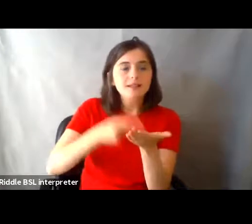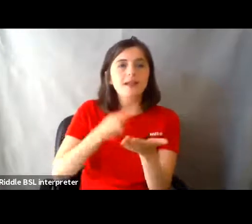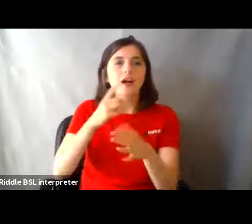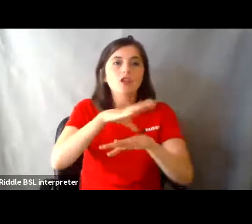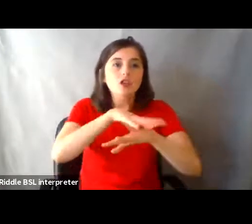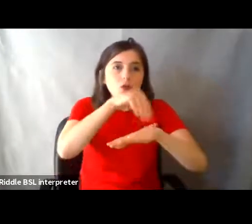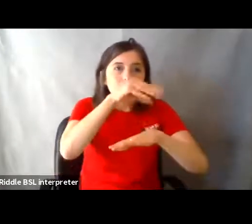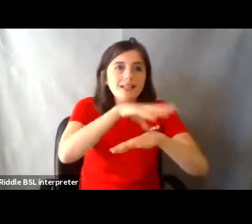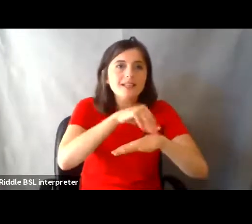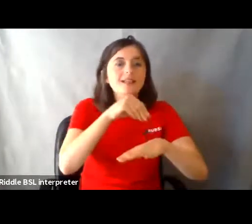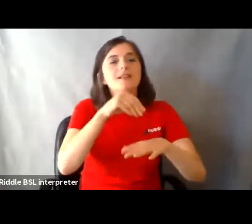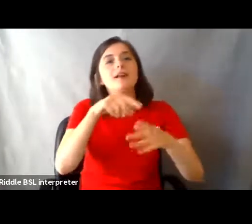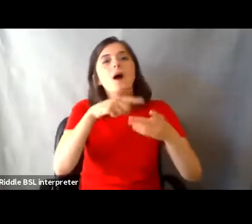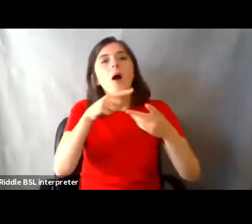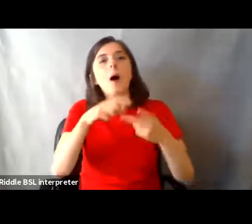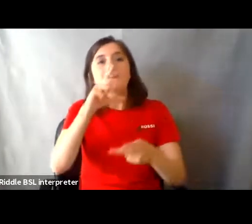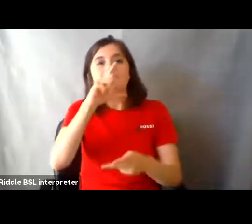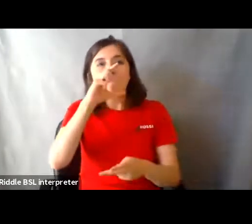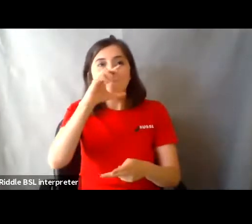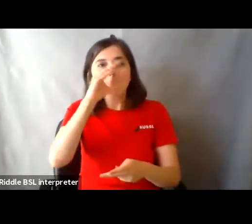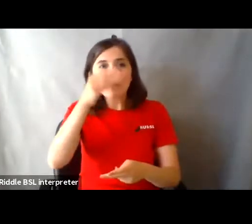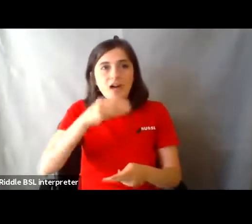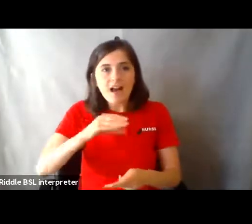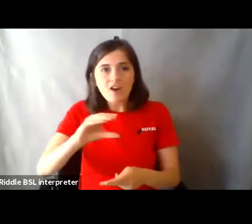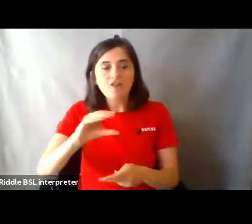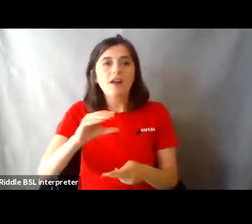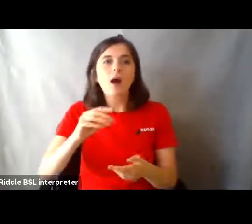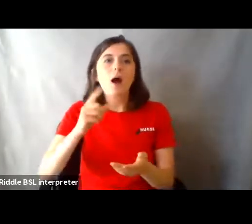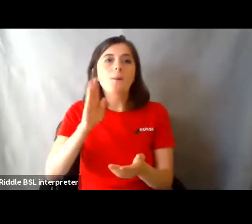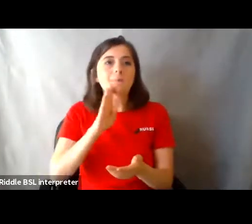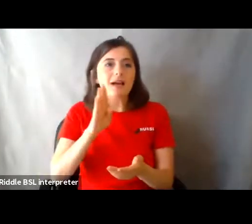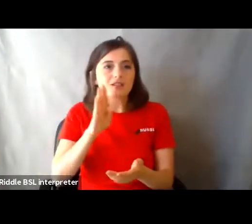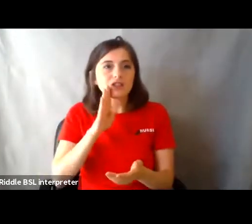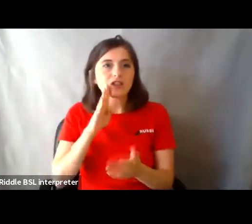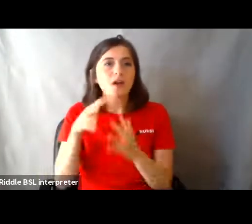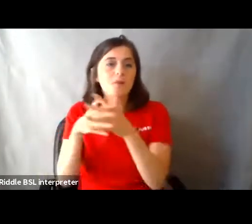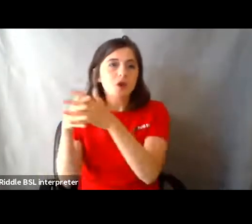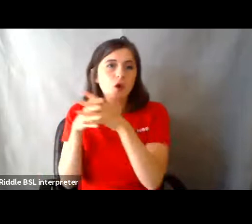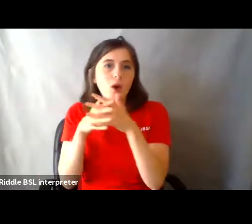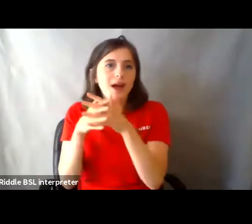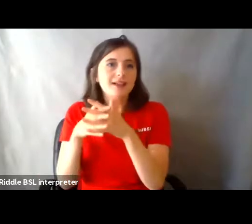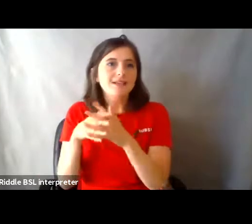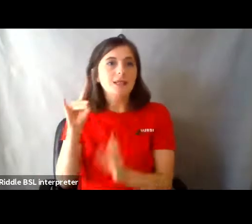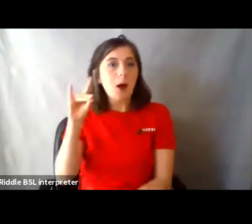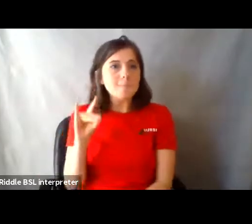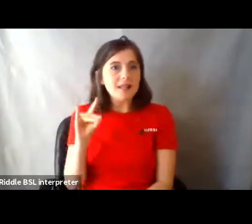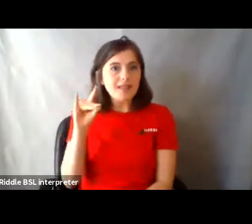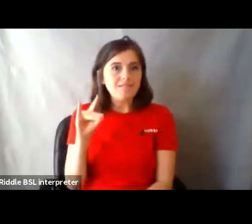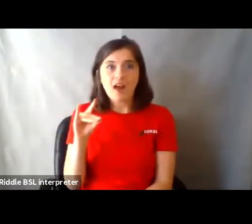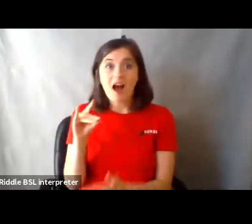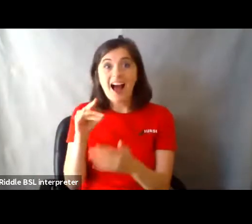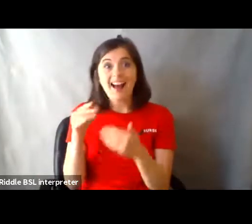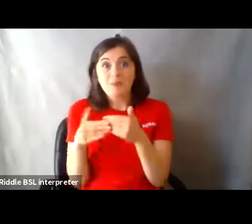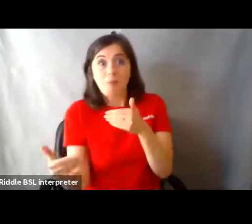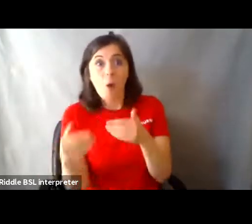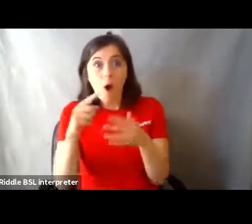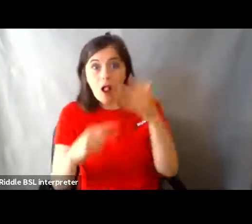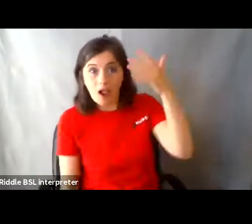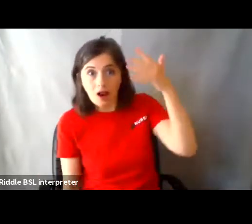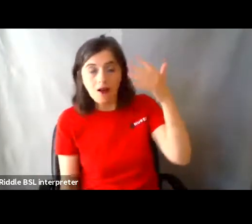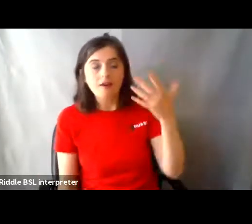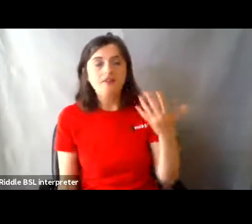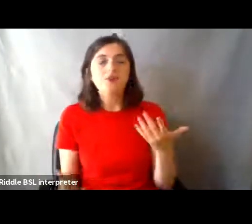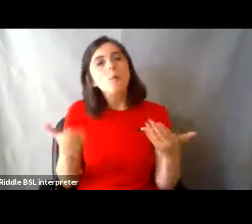as Ellen mentioned, Bulgaria, Belgium, the US, Hungary, Bolivia, and more. We'll